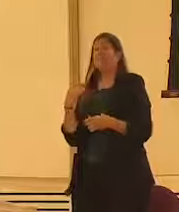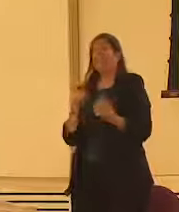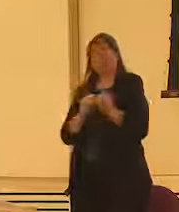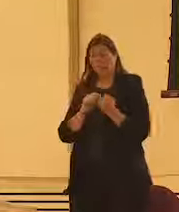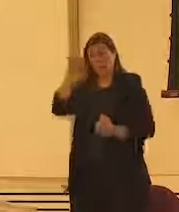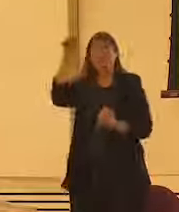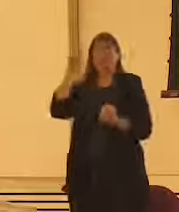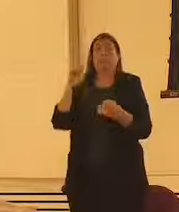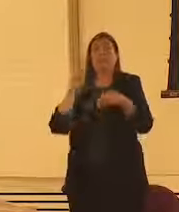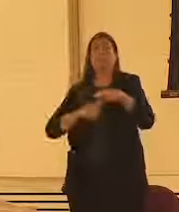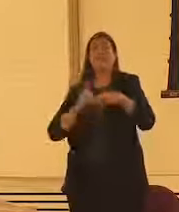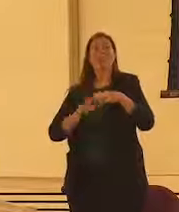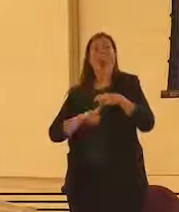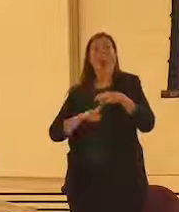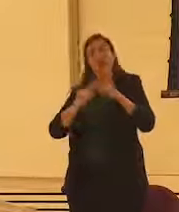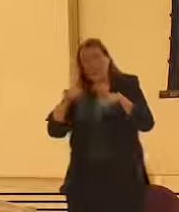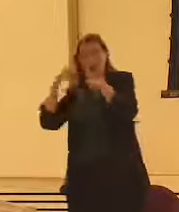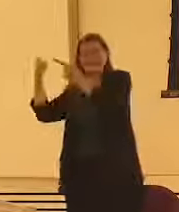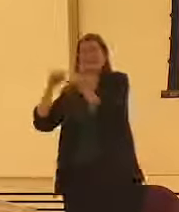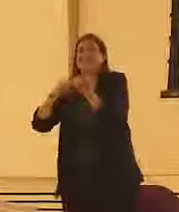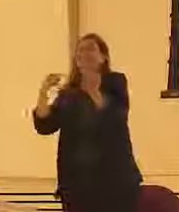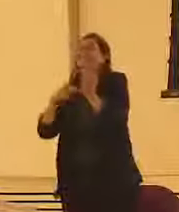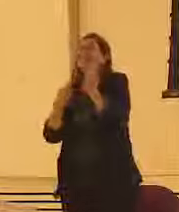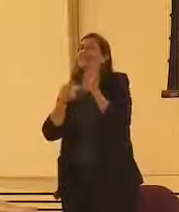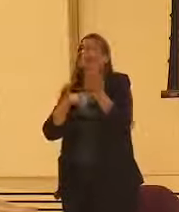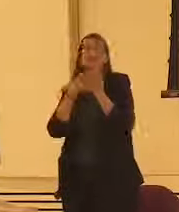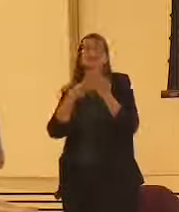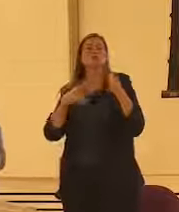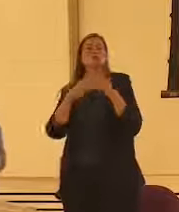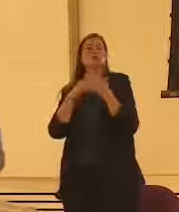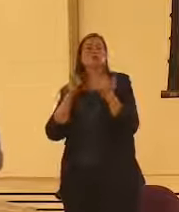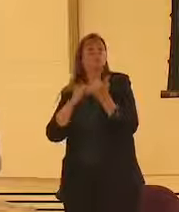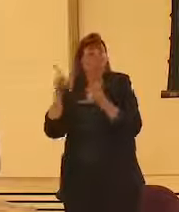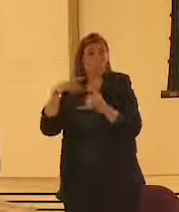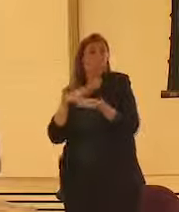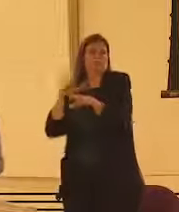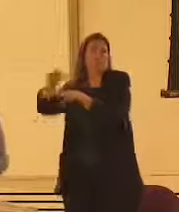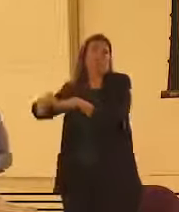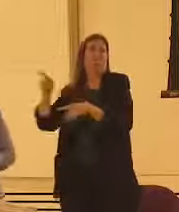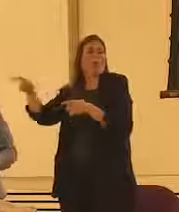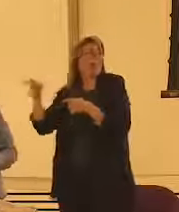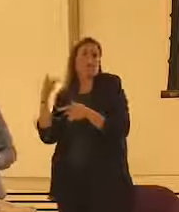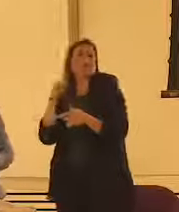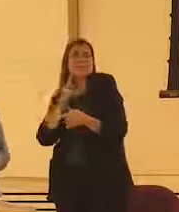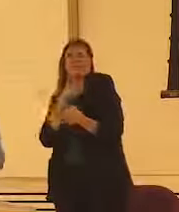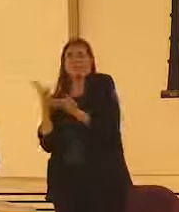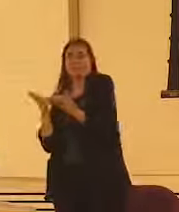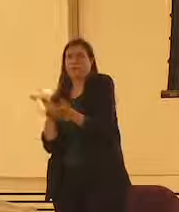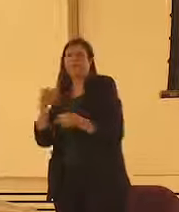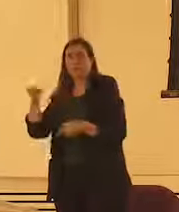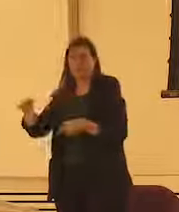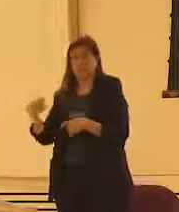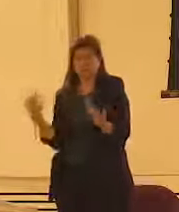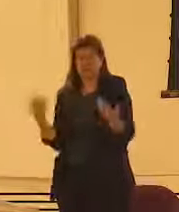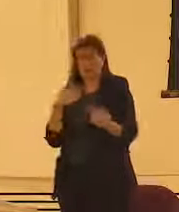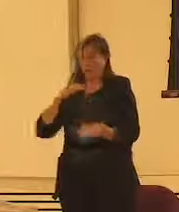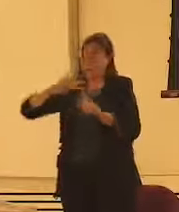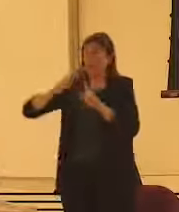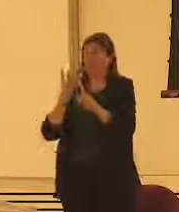I went to St Andrews and took over their deaf service. And I've been working there since. So this is my 4th year of being a deaf